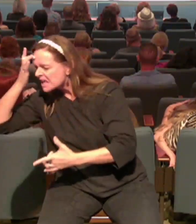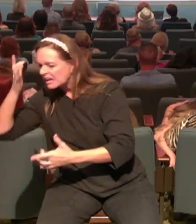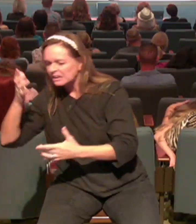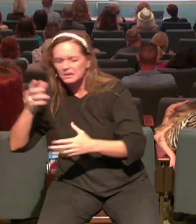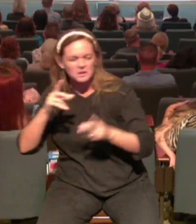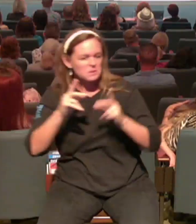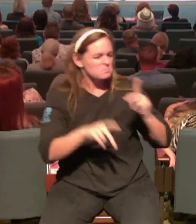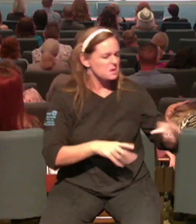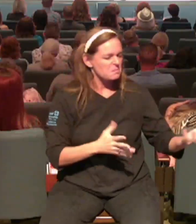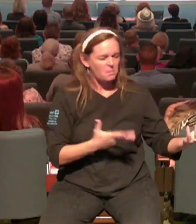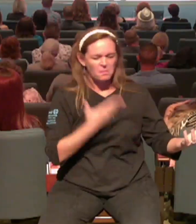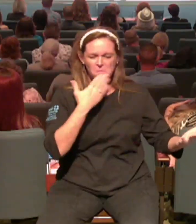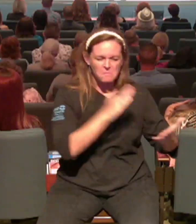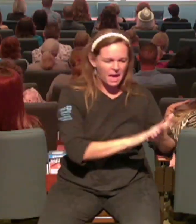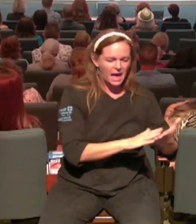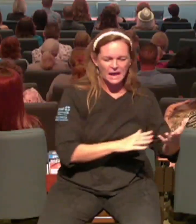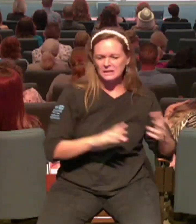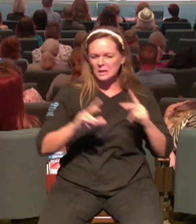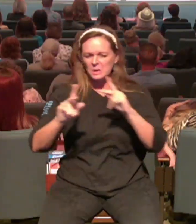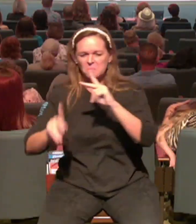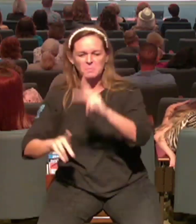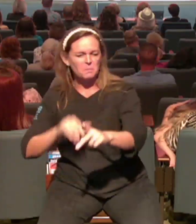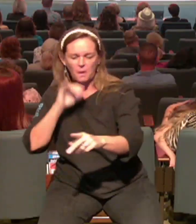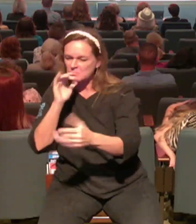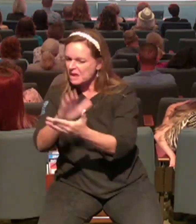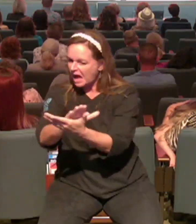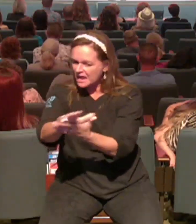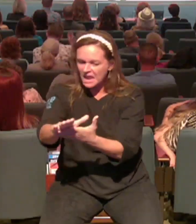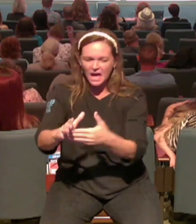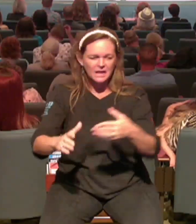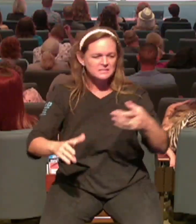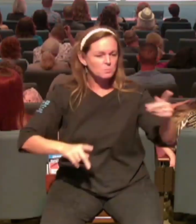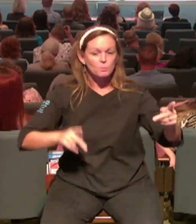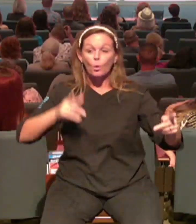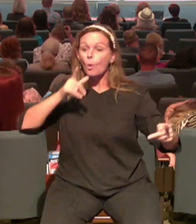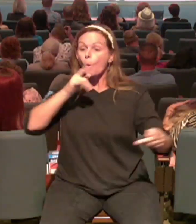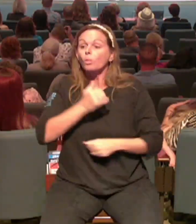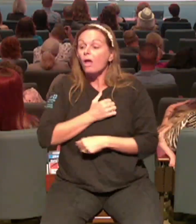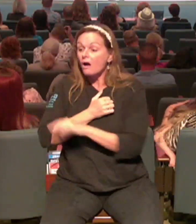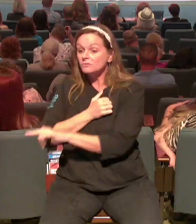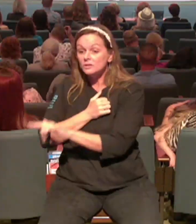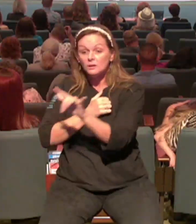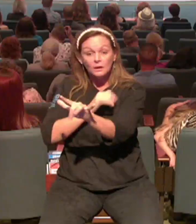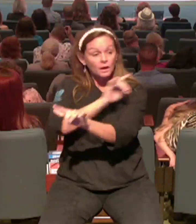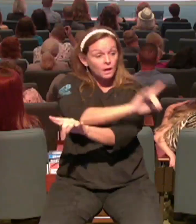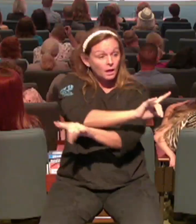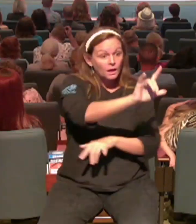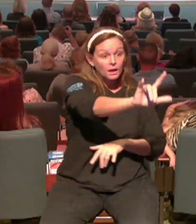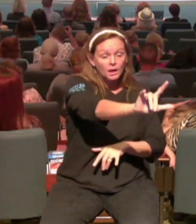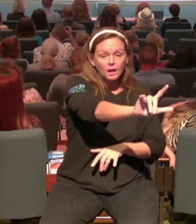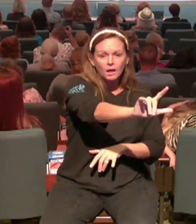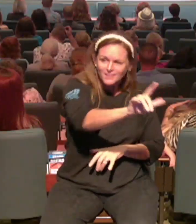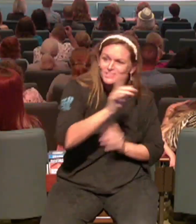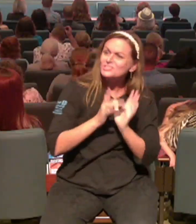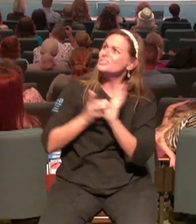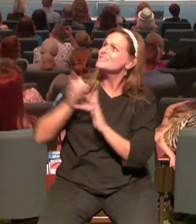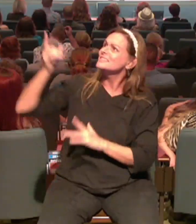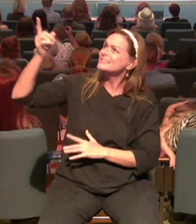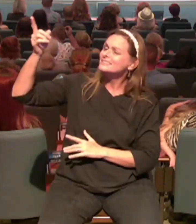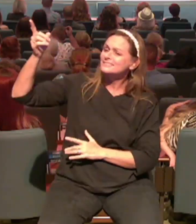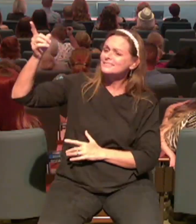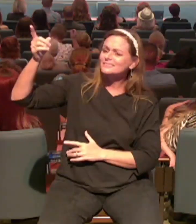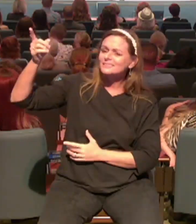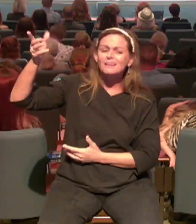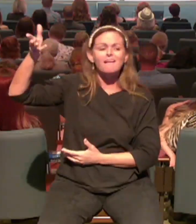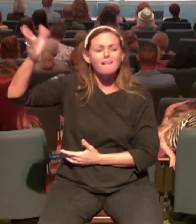See, Jesus came to give us a very clear picture of God, of his nature and his heart, a picture of the Father.